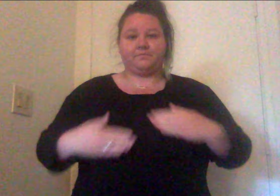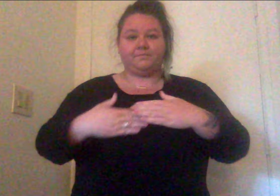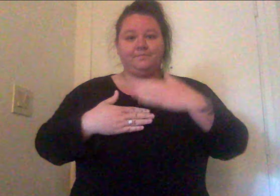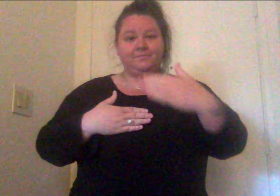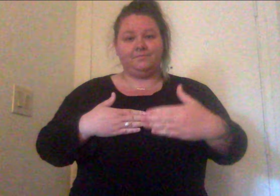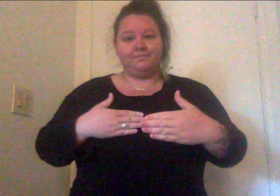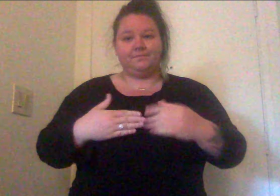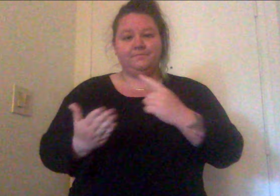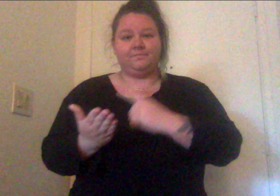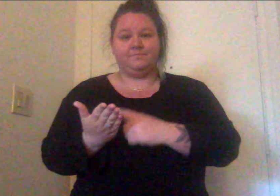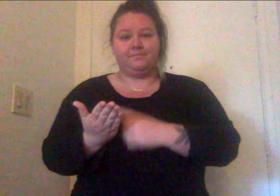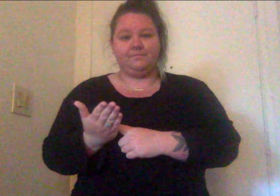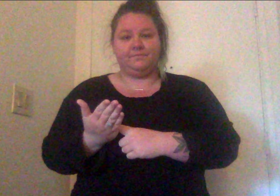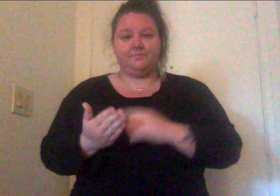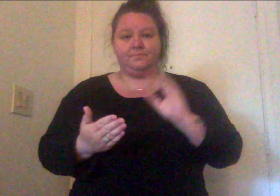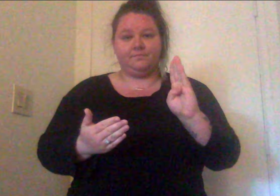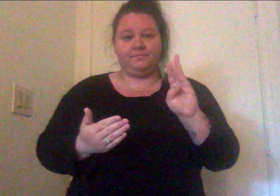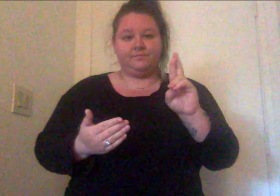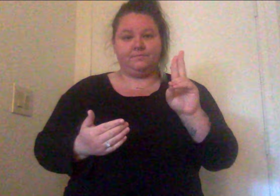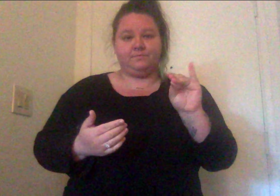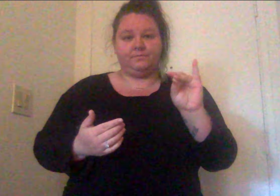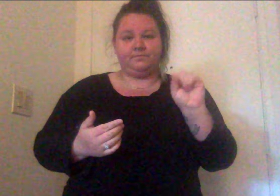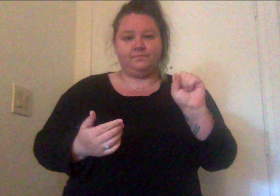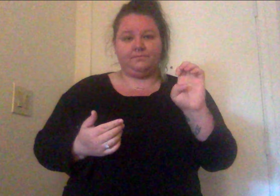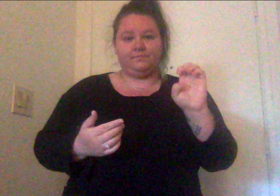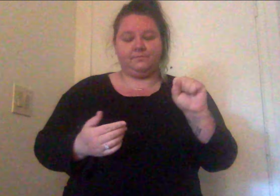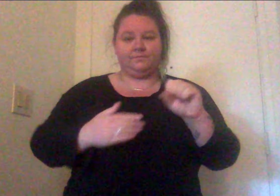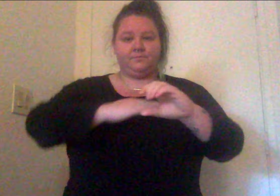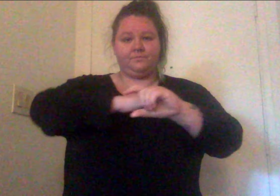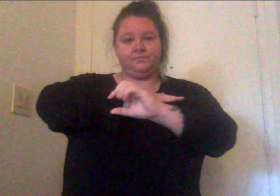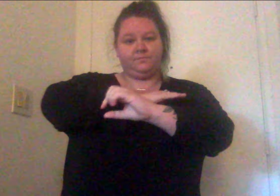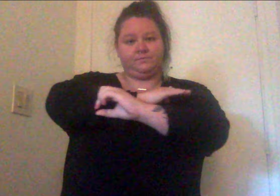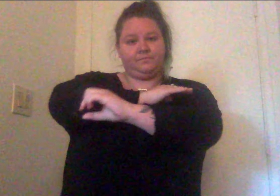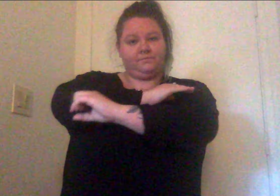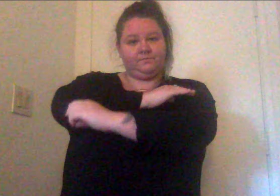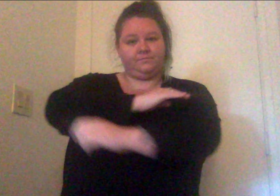thing we talk about is bruises. Bruises